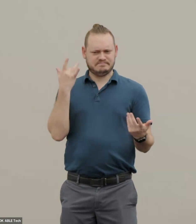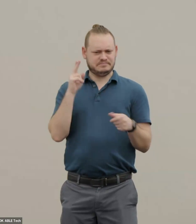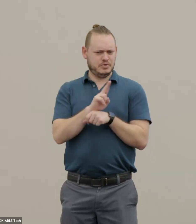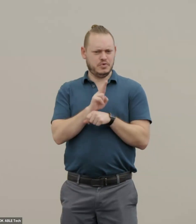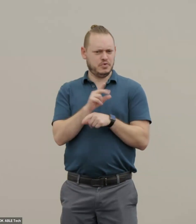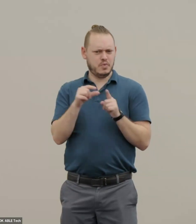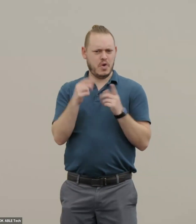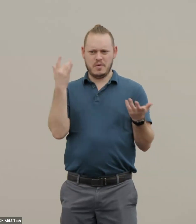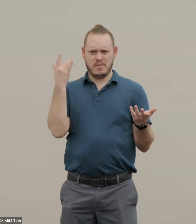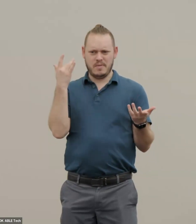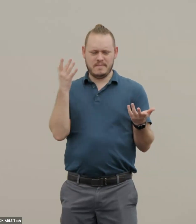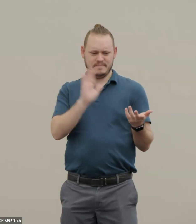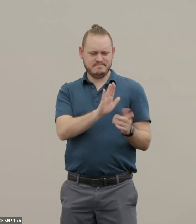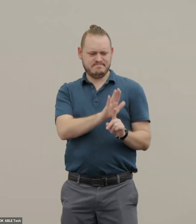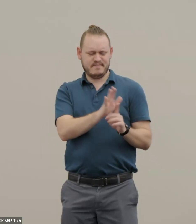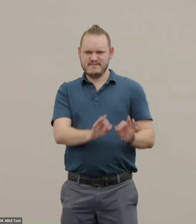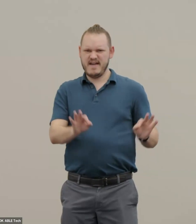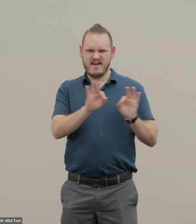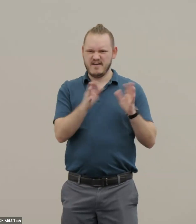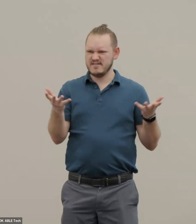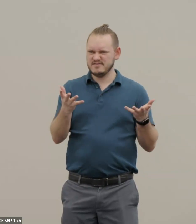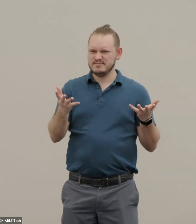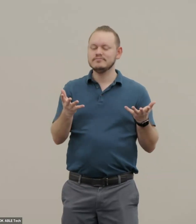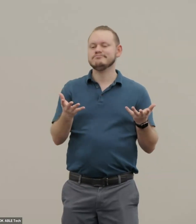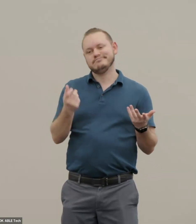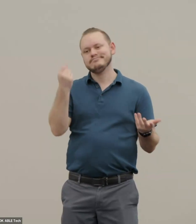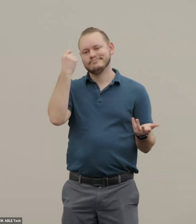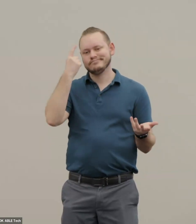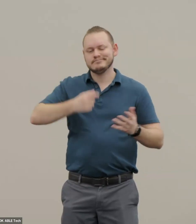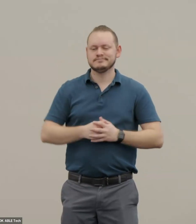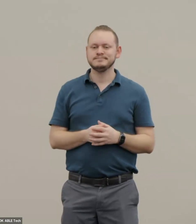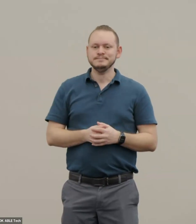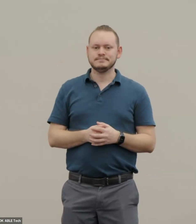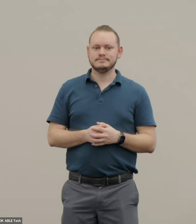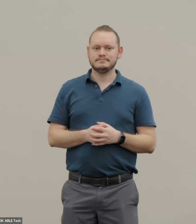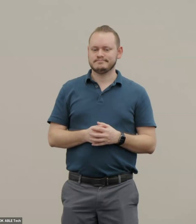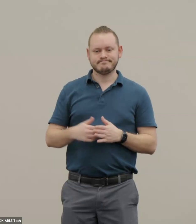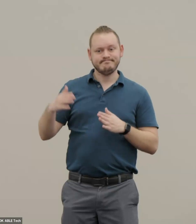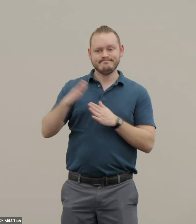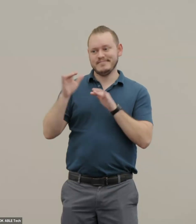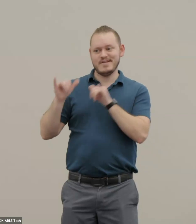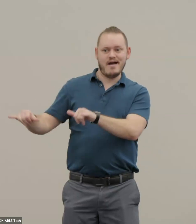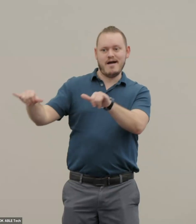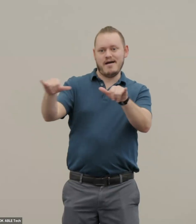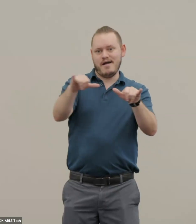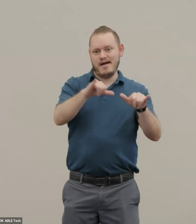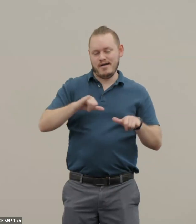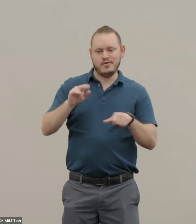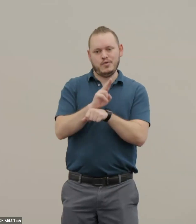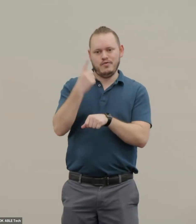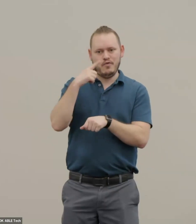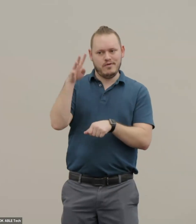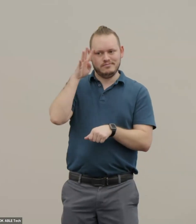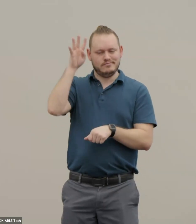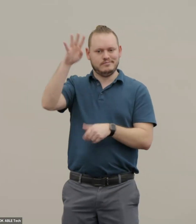Microsoft Word? Like, what's the value? Well, let's be real. It's the most common tool used for document creation, right?